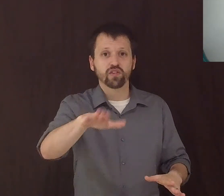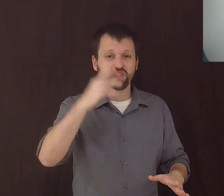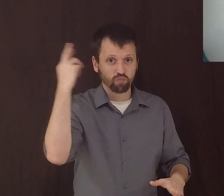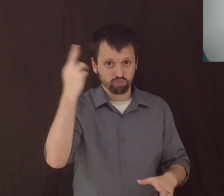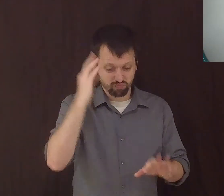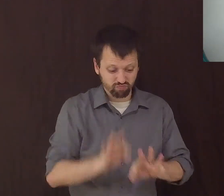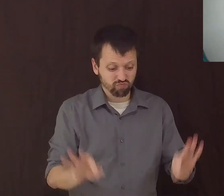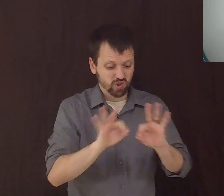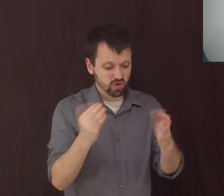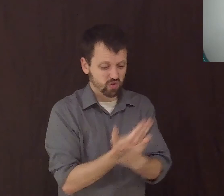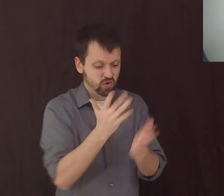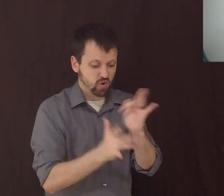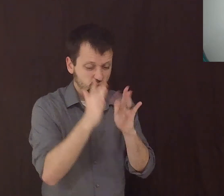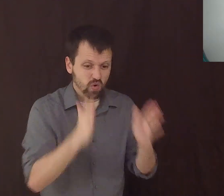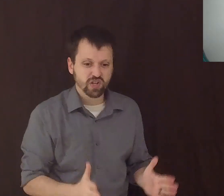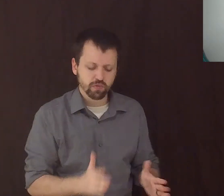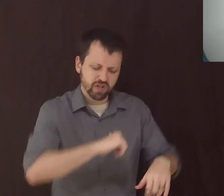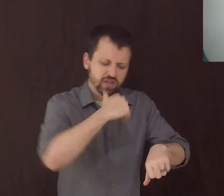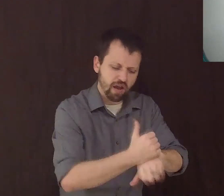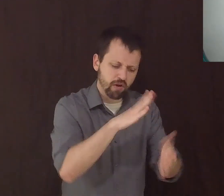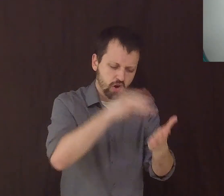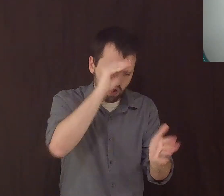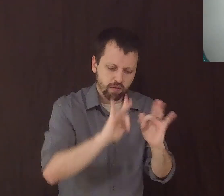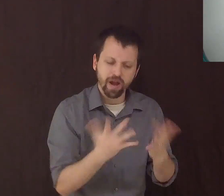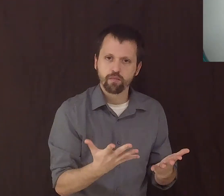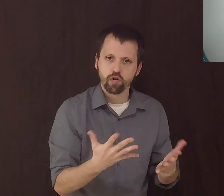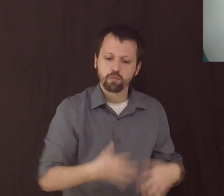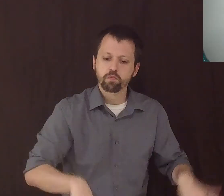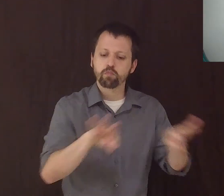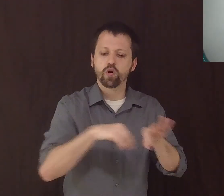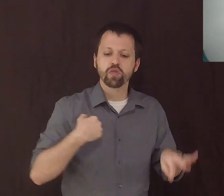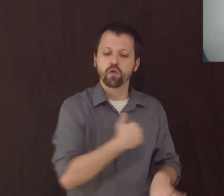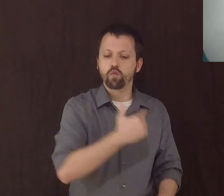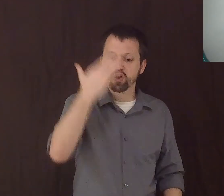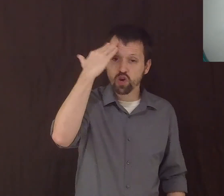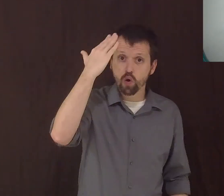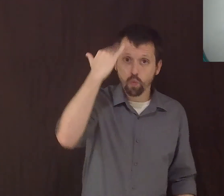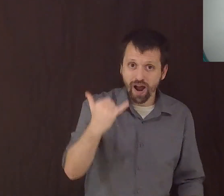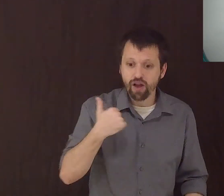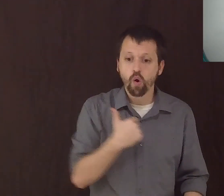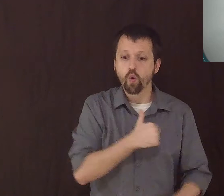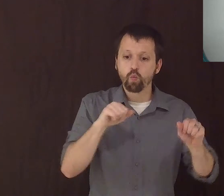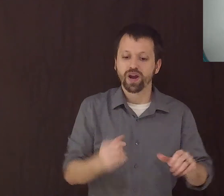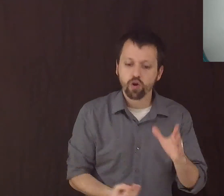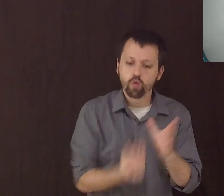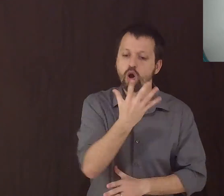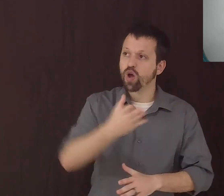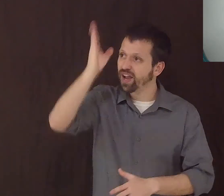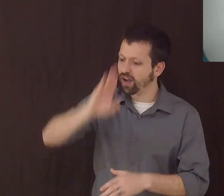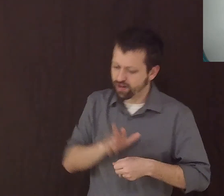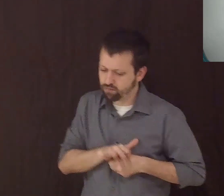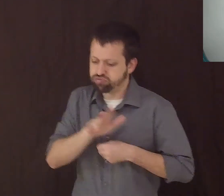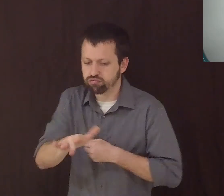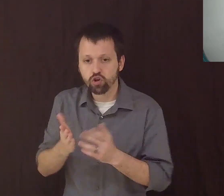of God's word. Remember, we got to know so we can grow so that God can flow through us. And so it's very important for new